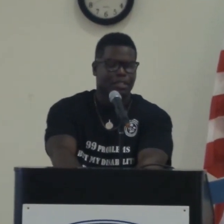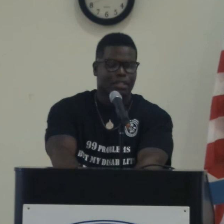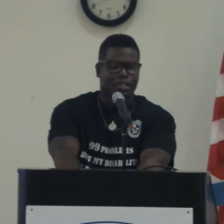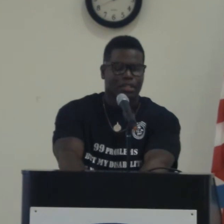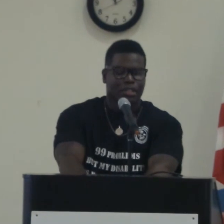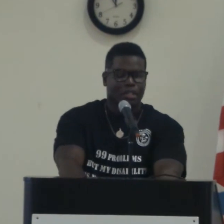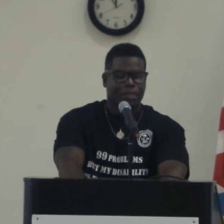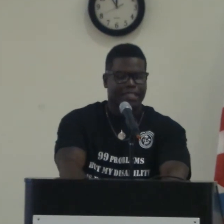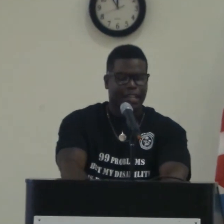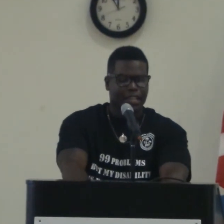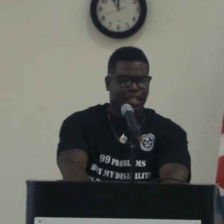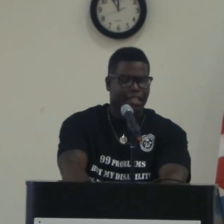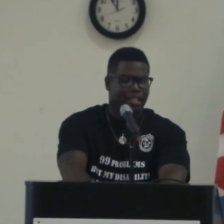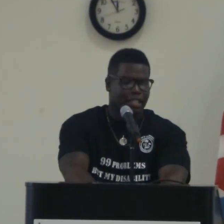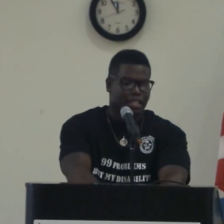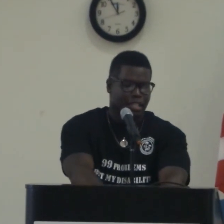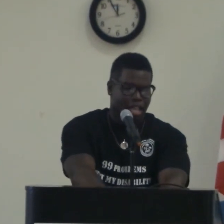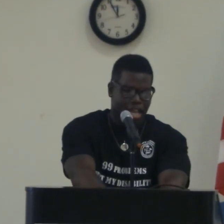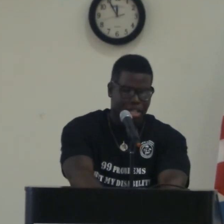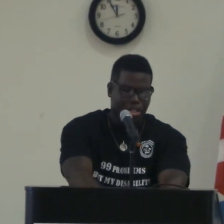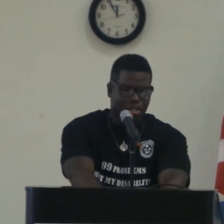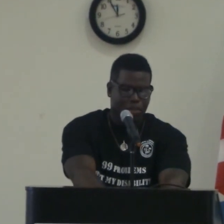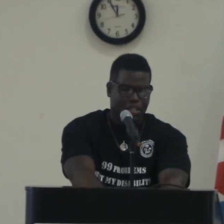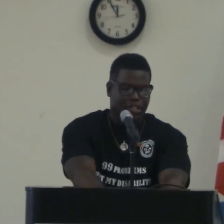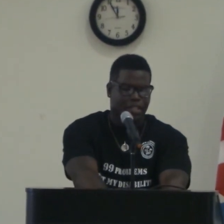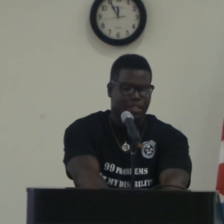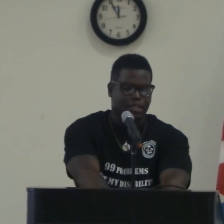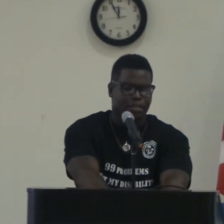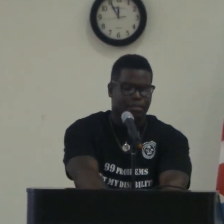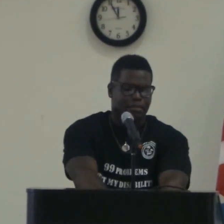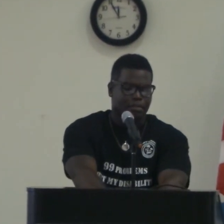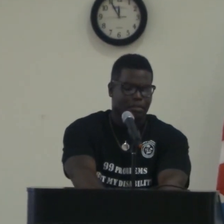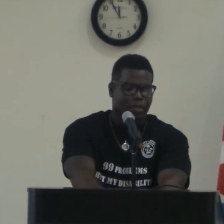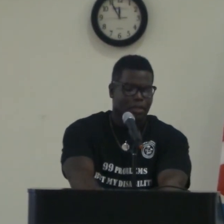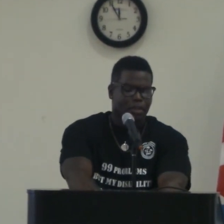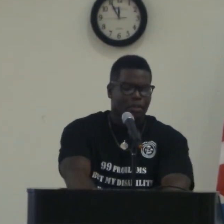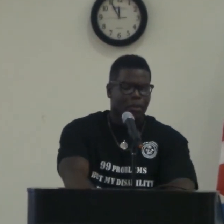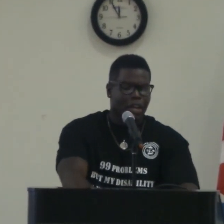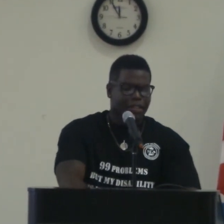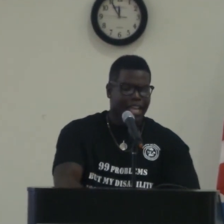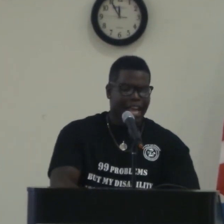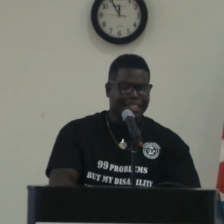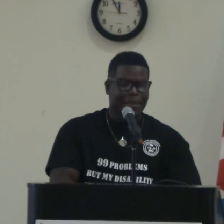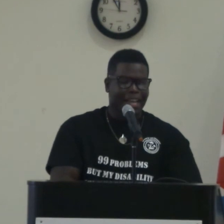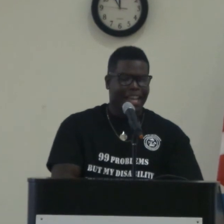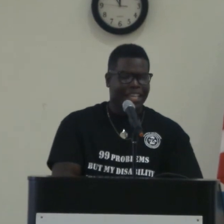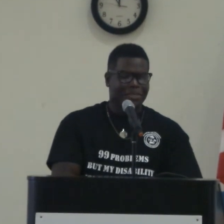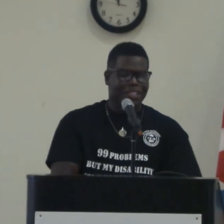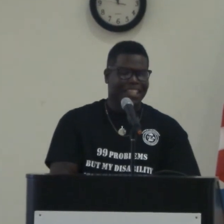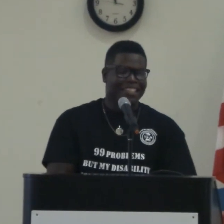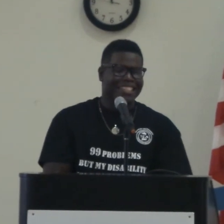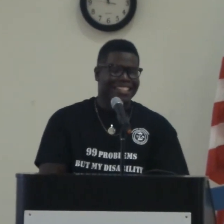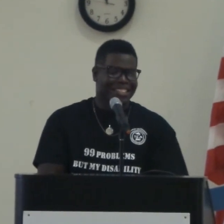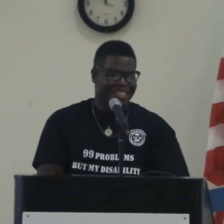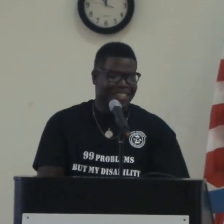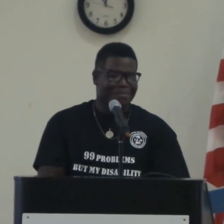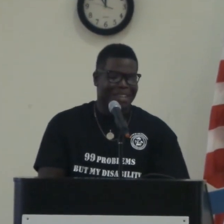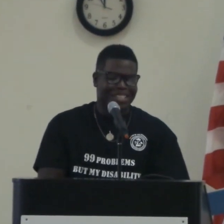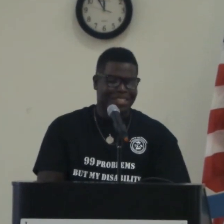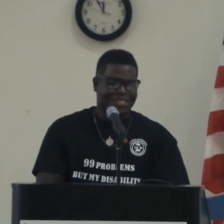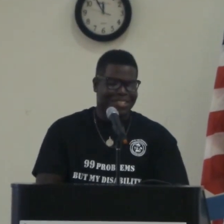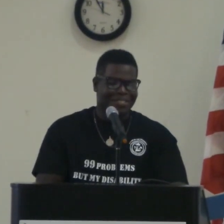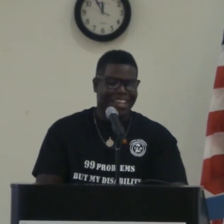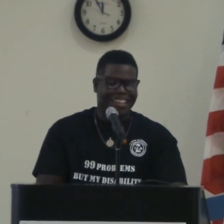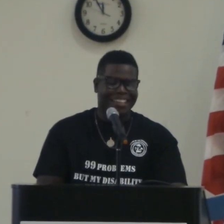vision. But suddenly, I couldn't do these things. When other guys my age were getting in touch with